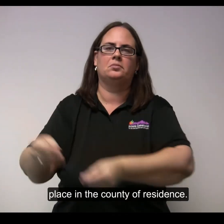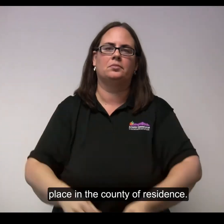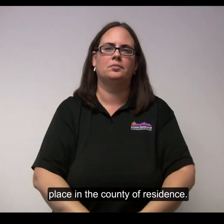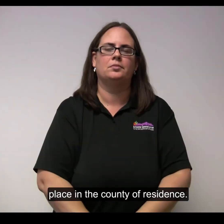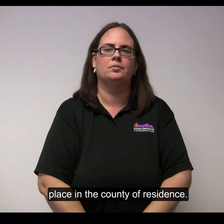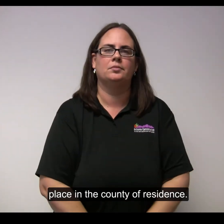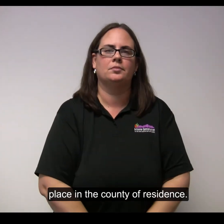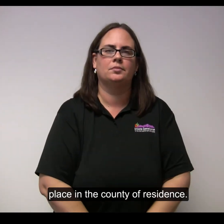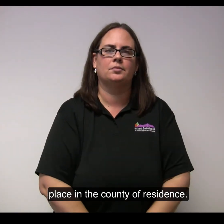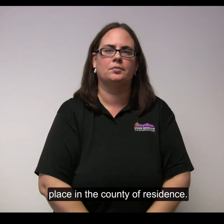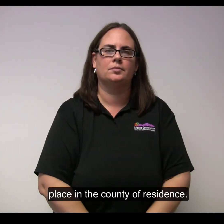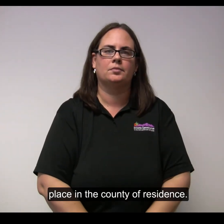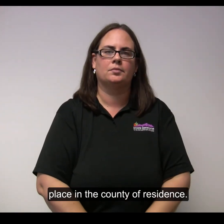county of residence.